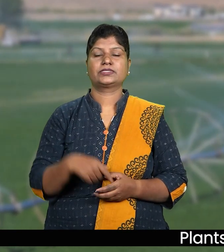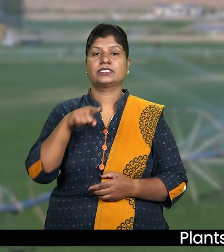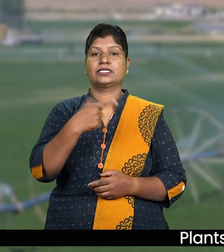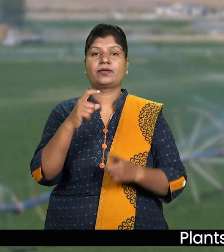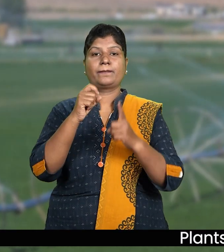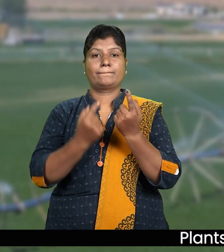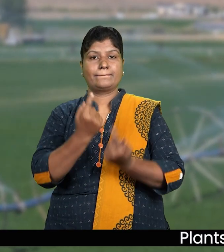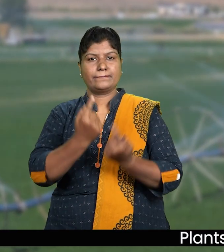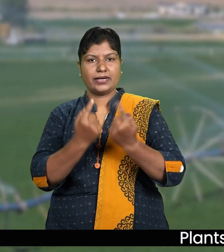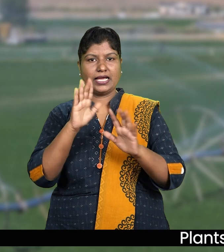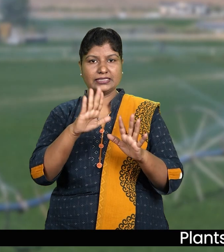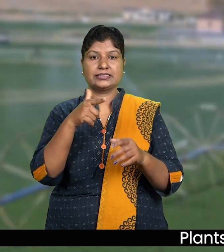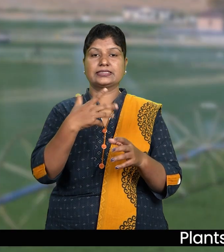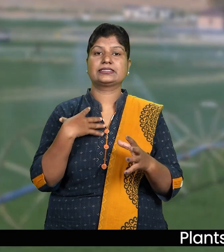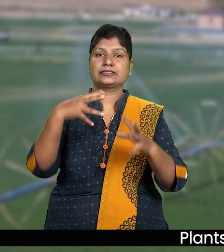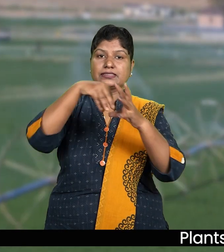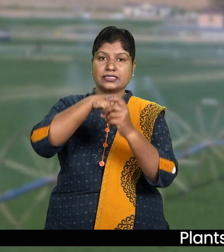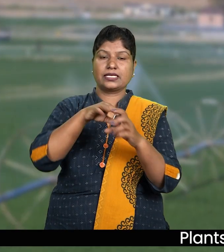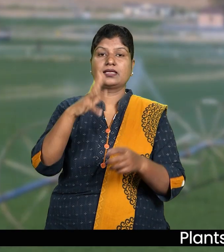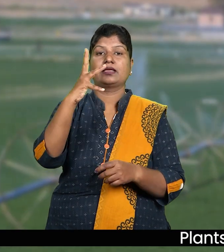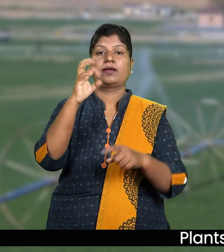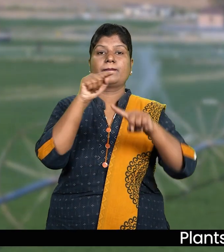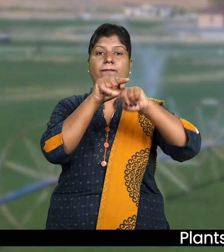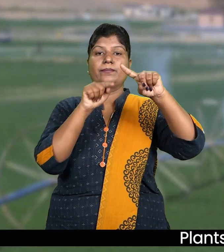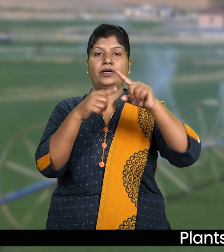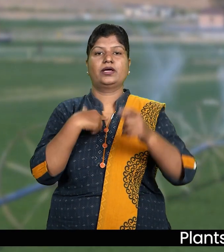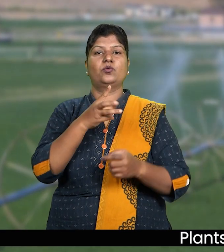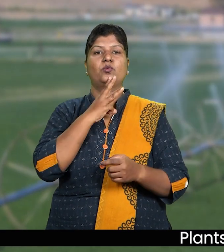Plants contain nearly 90% of water.